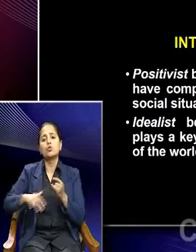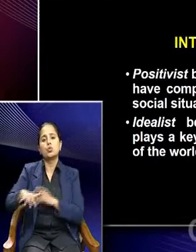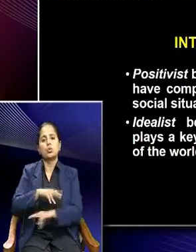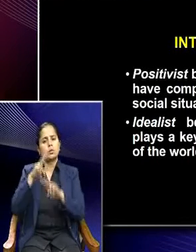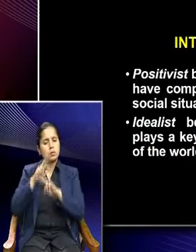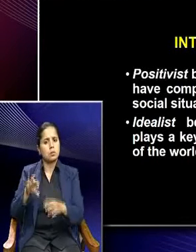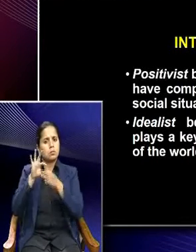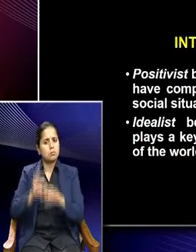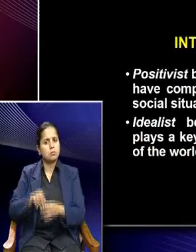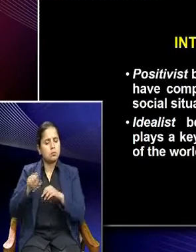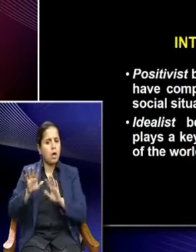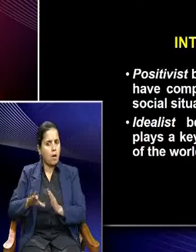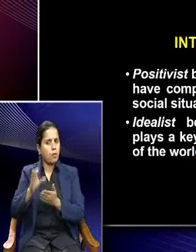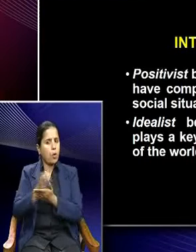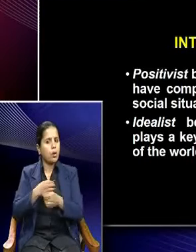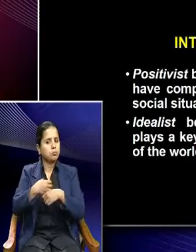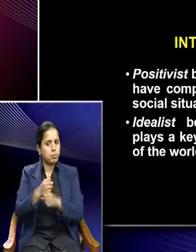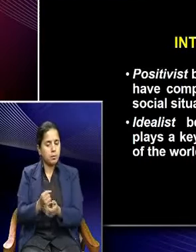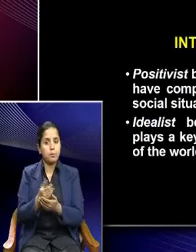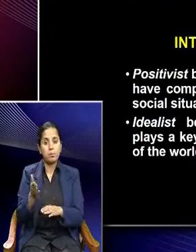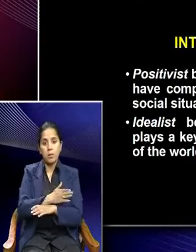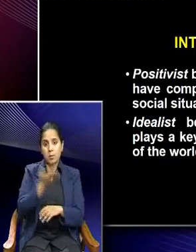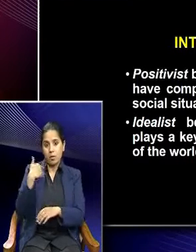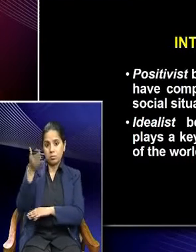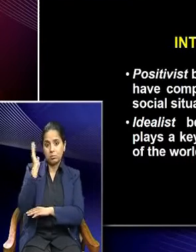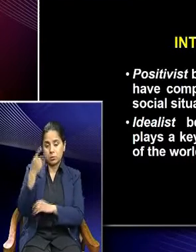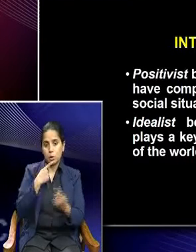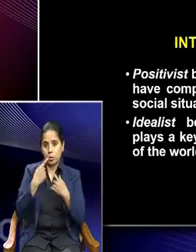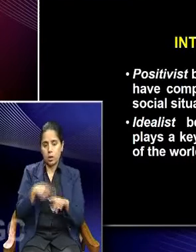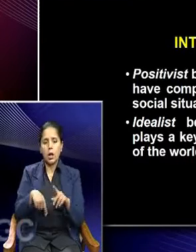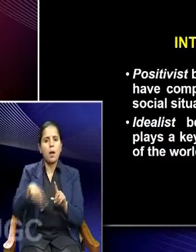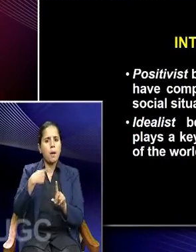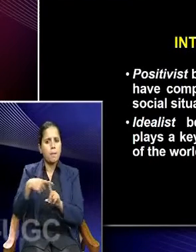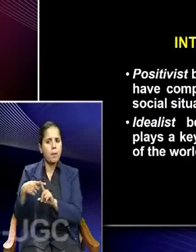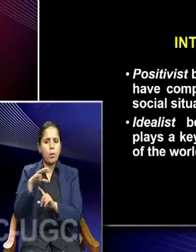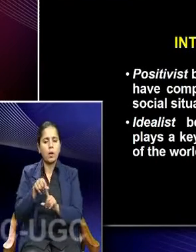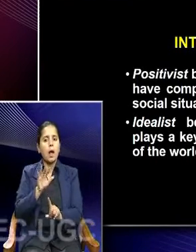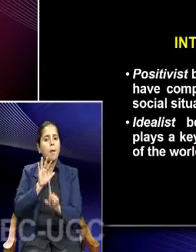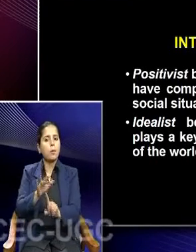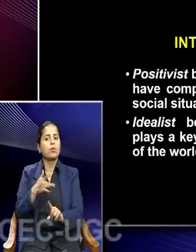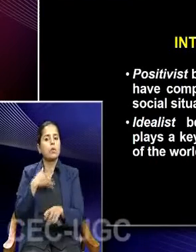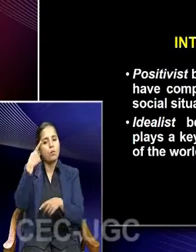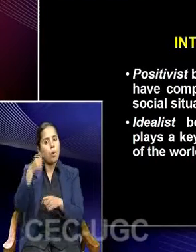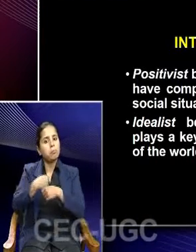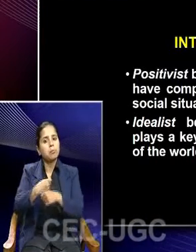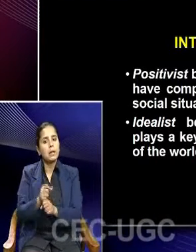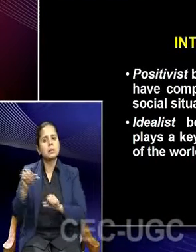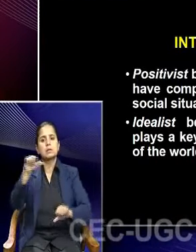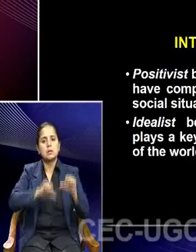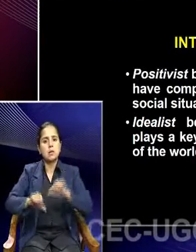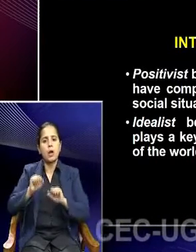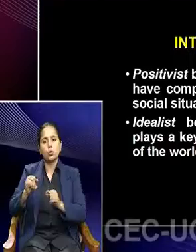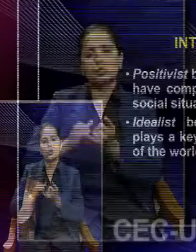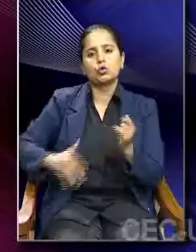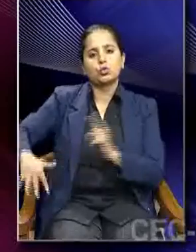as discussed in the earlier lecture, positivism was an approach to create a science of